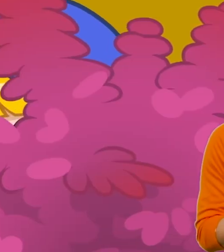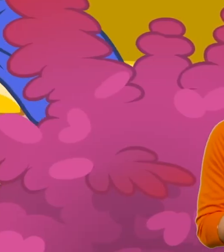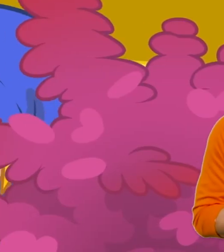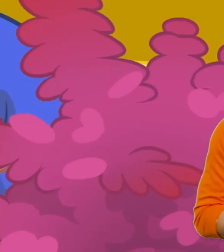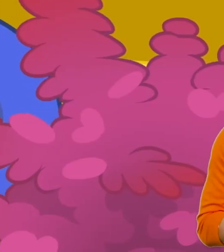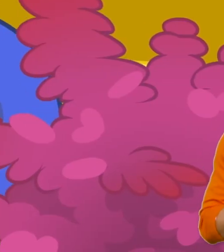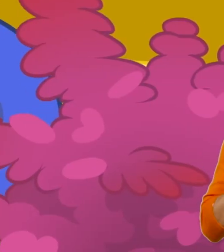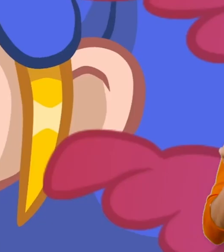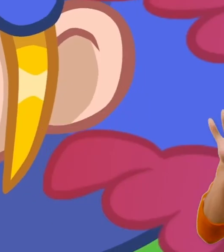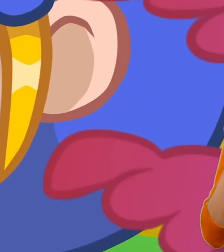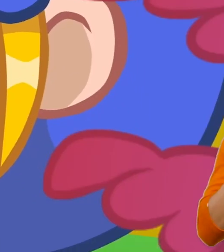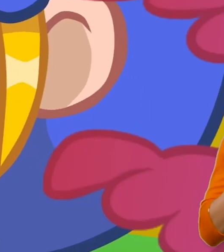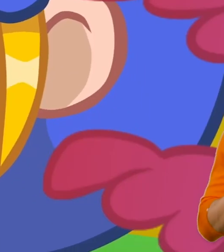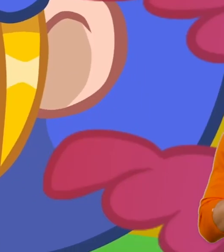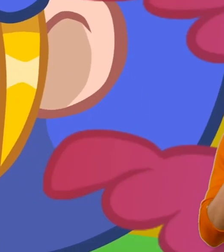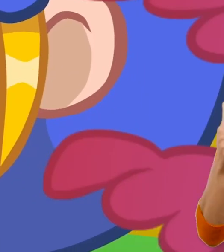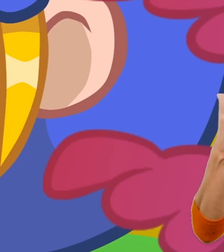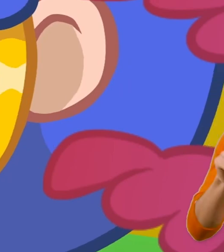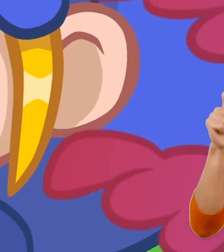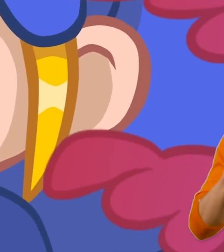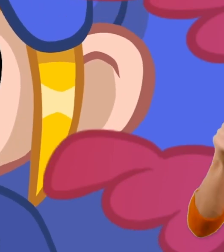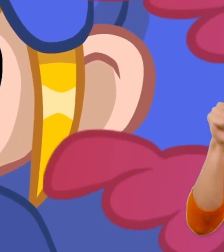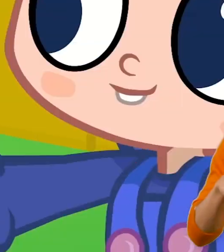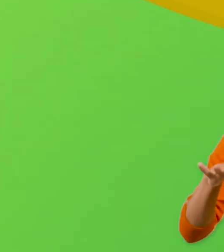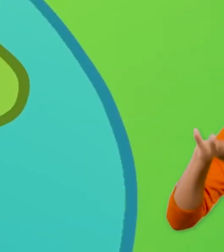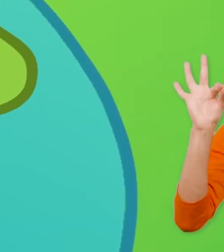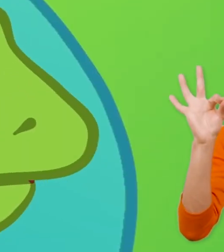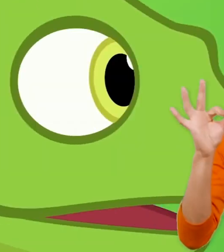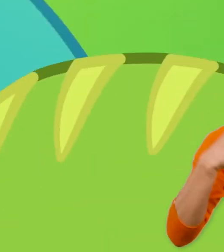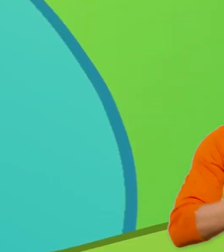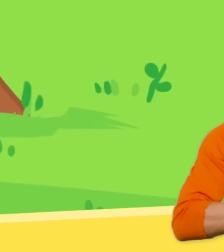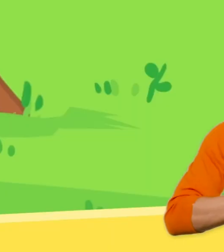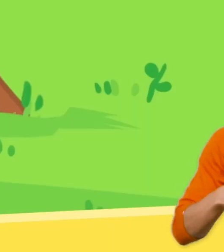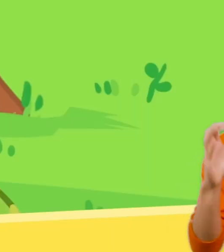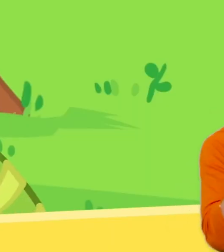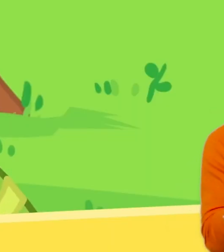You found me, but you still need to find Morphle.